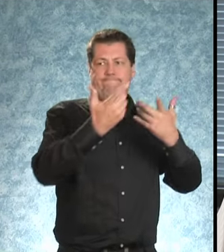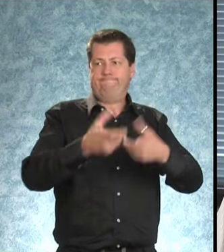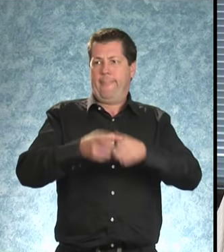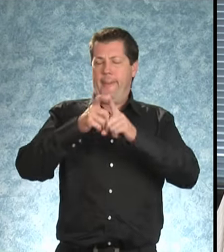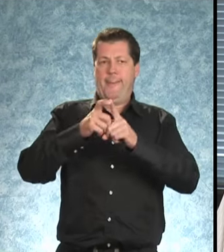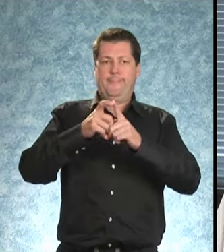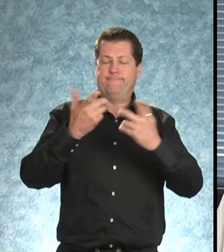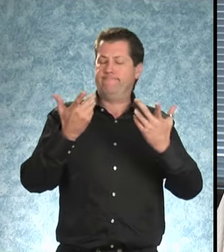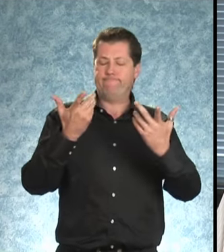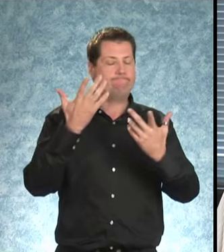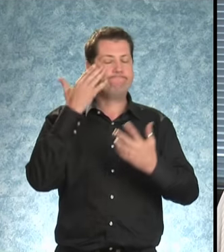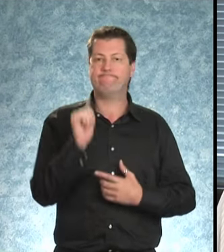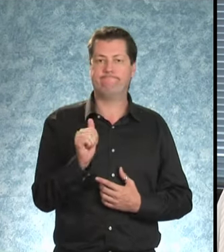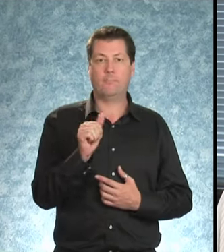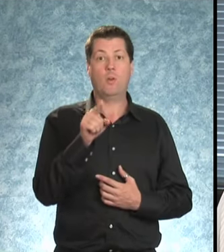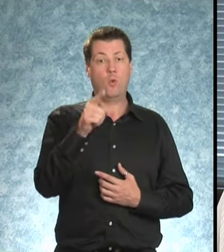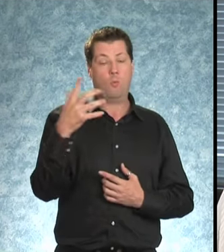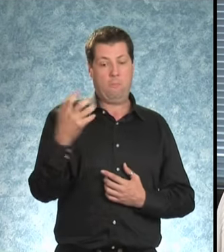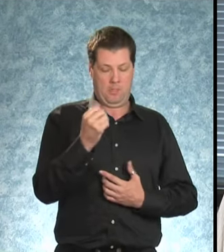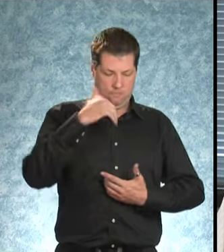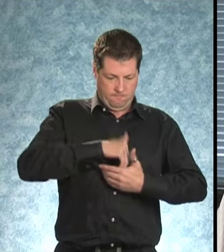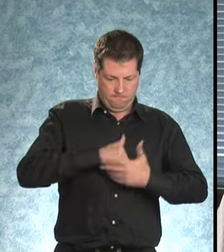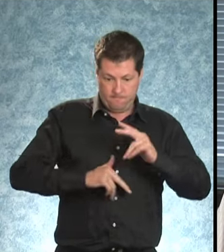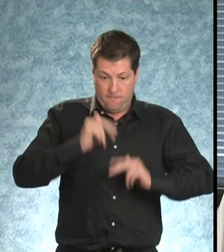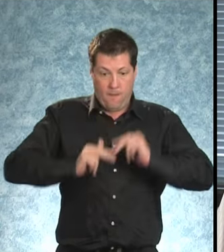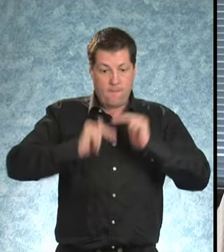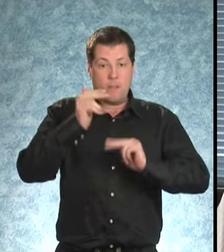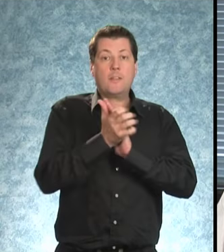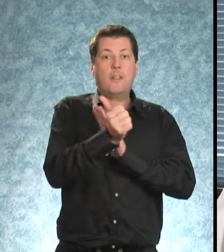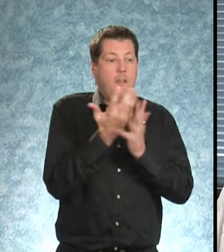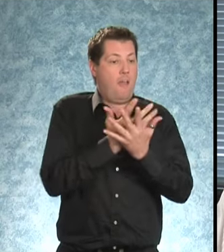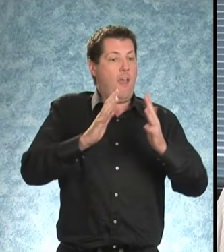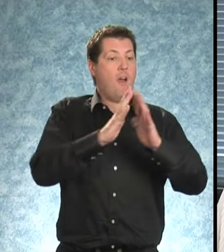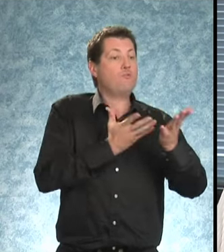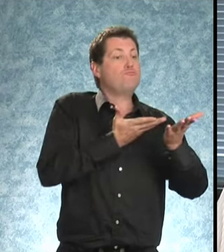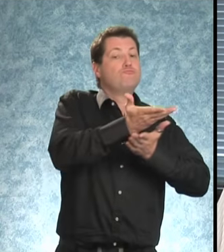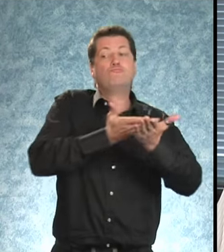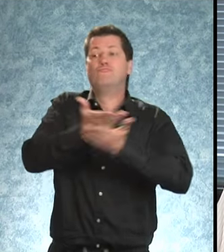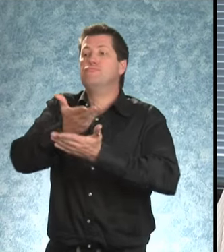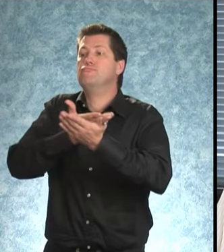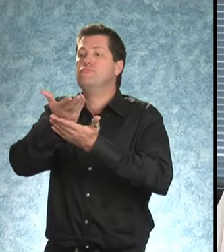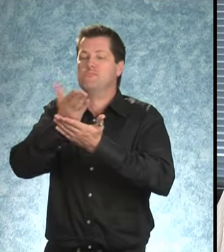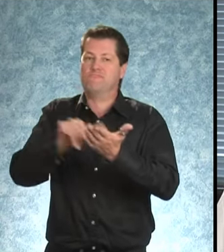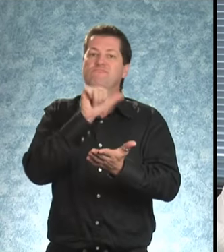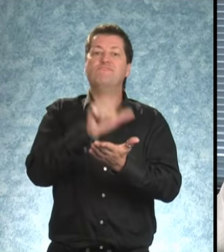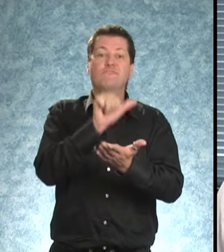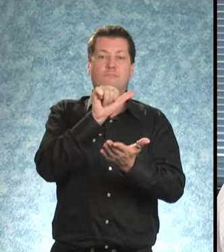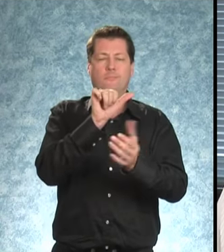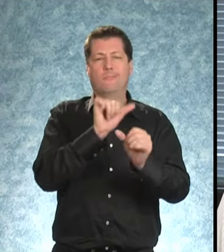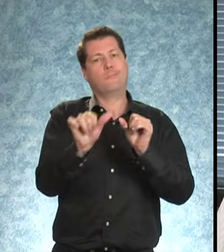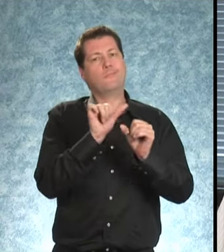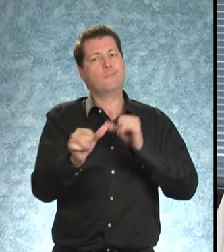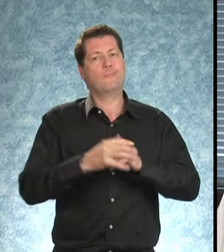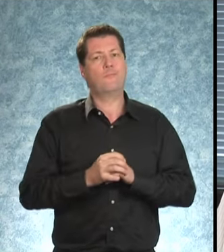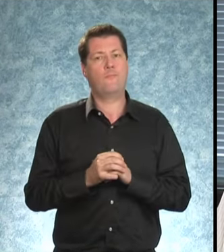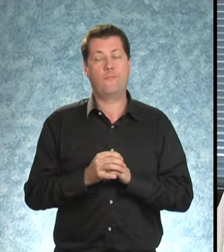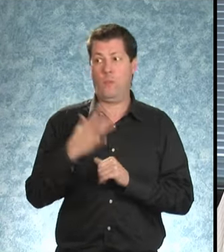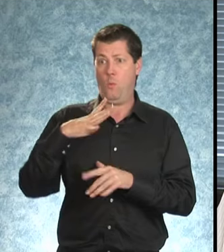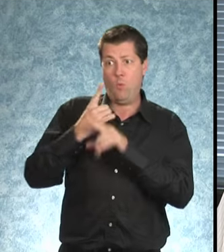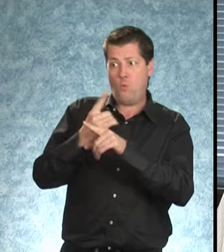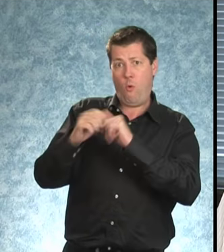frequent, so developing your skills in any circumstance is required, let alone when you want to approach them in regards